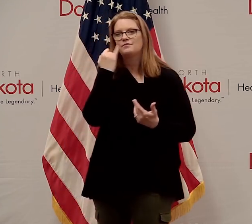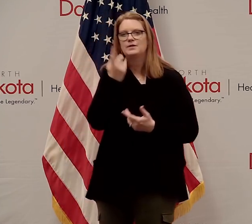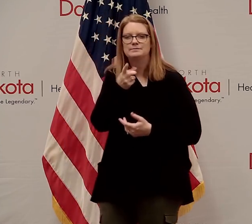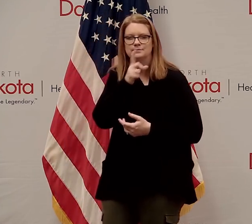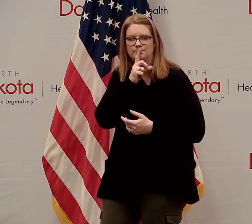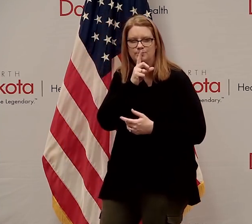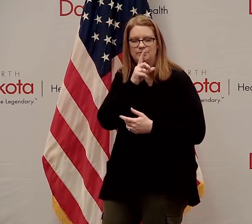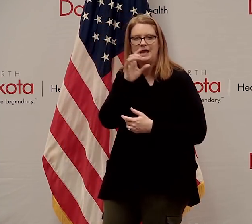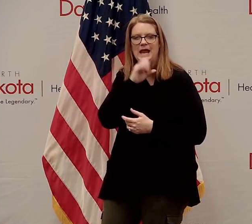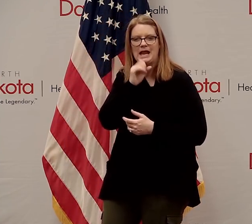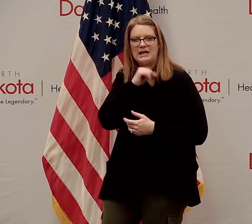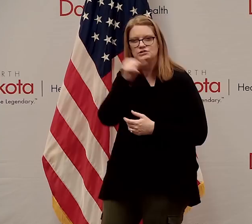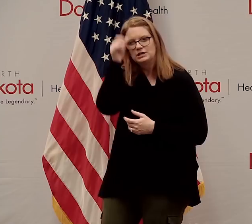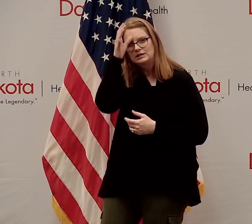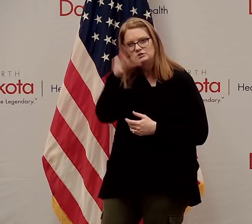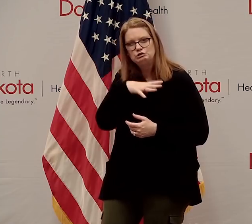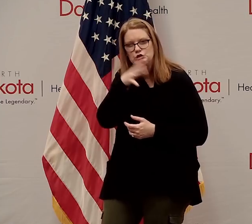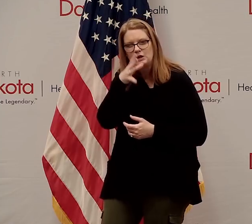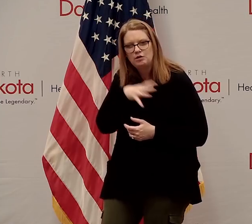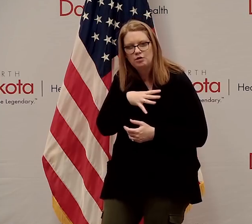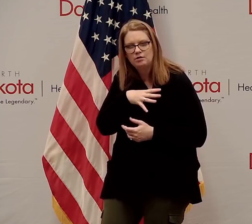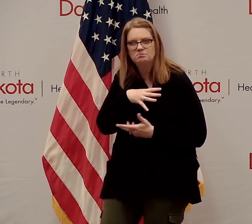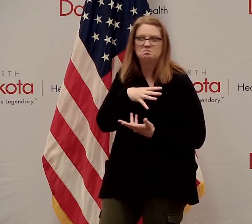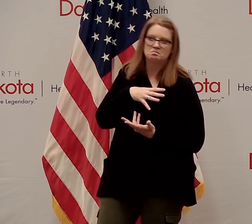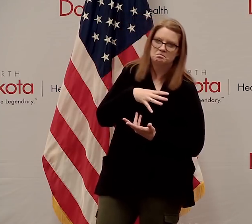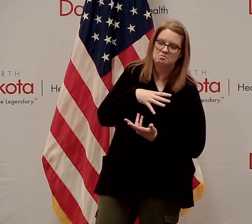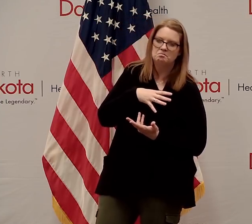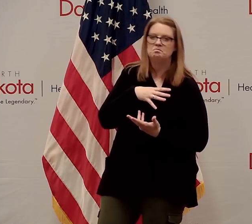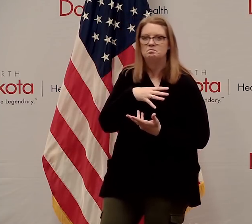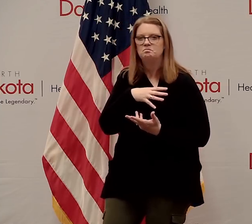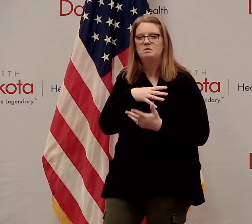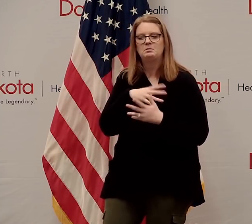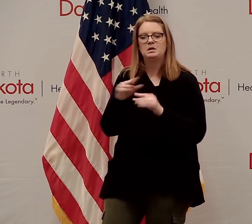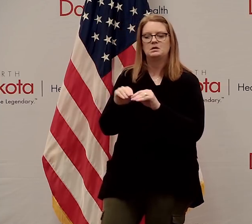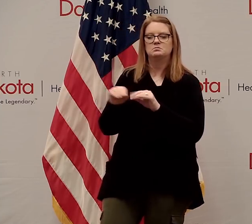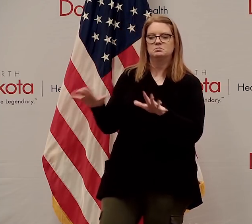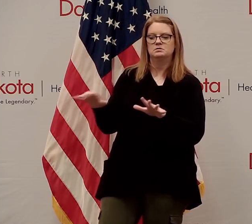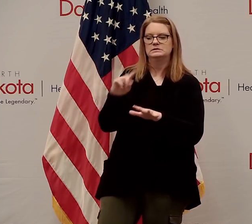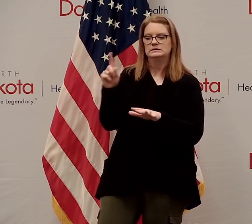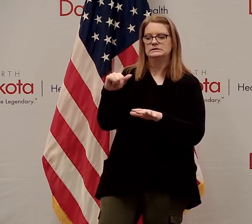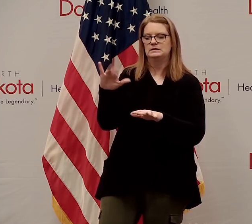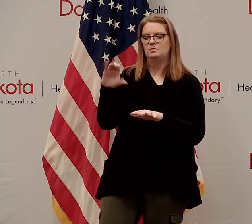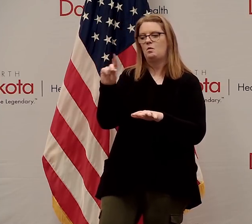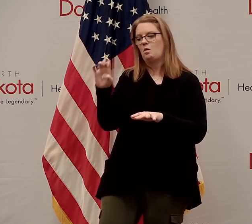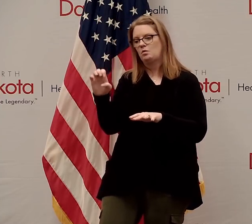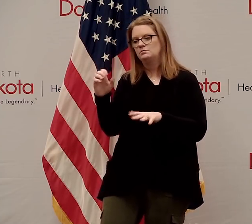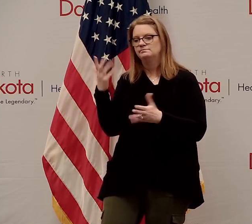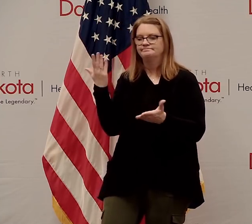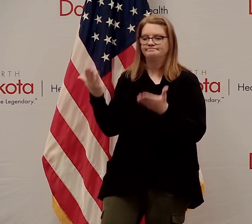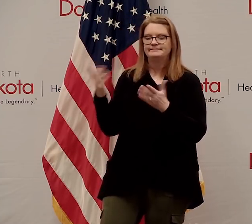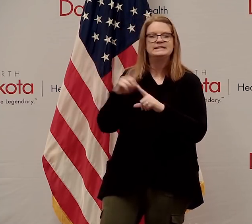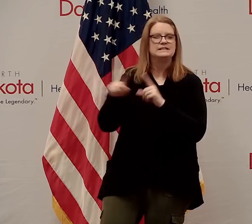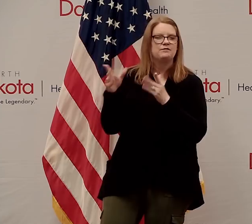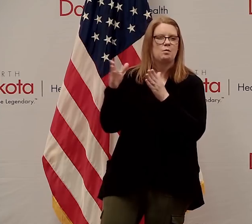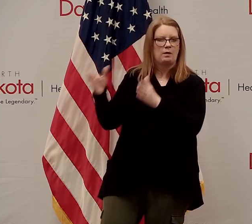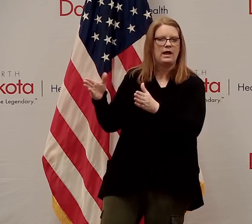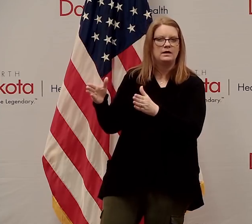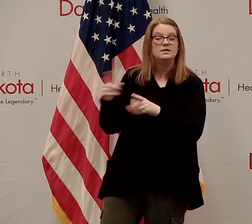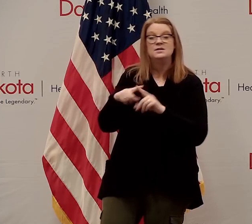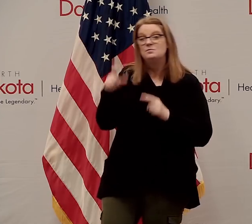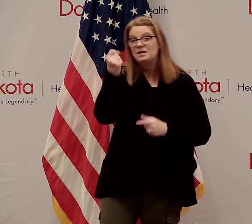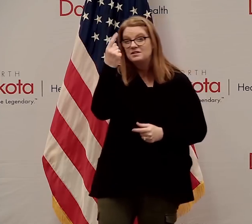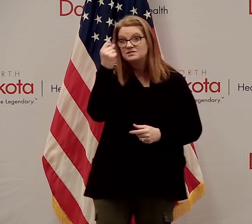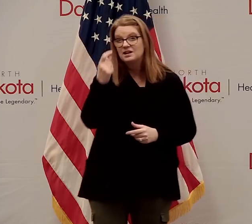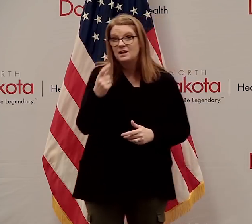and gender, we could give out zip code instead of age, gender, and county could be another way to help protect people. But